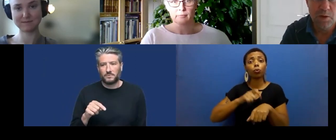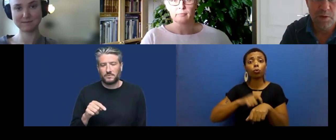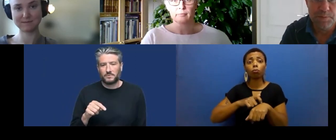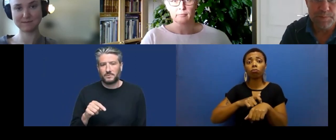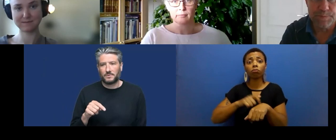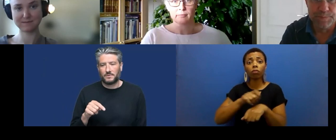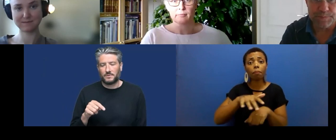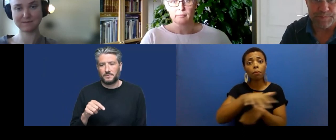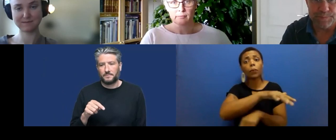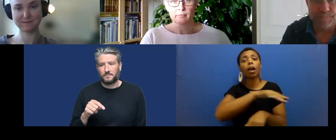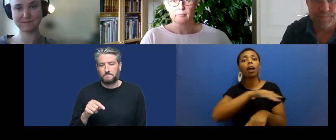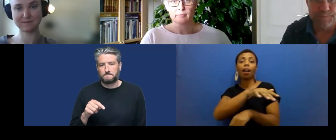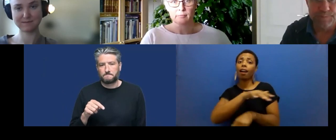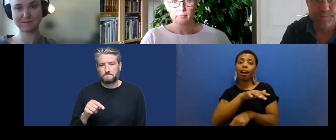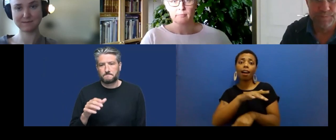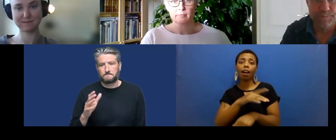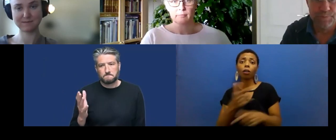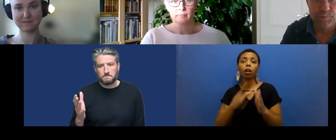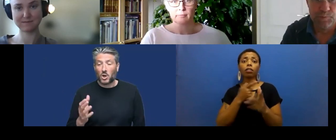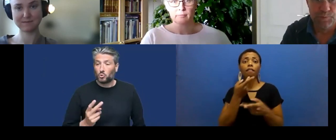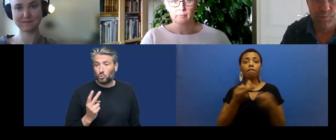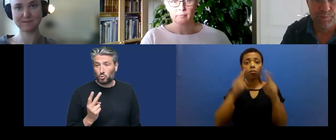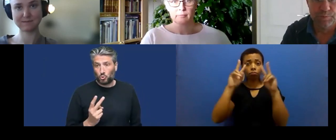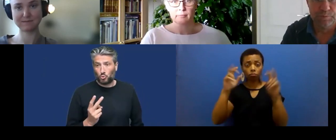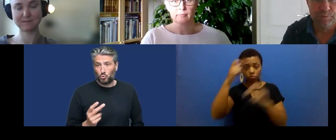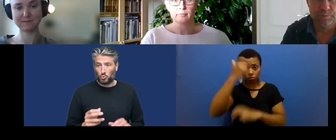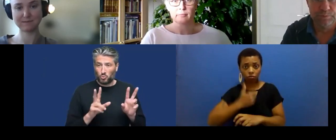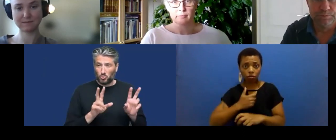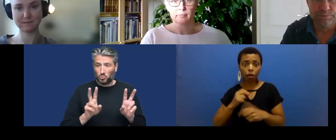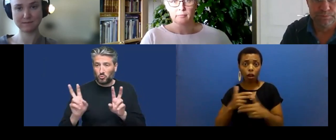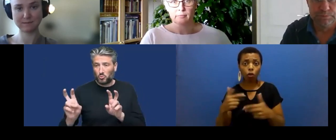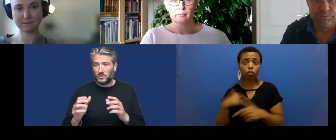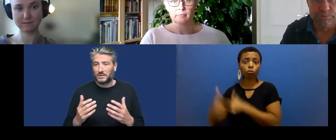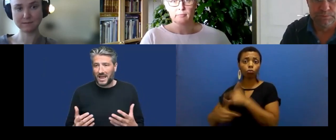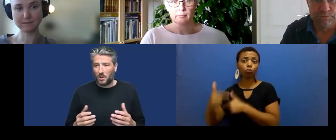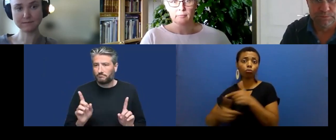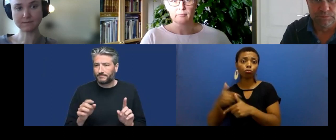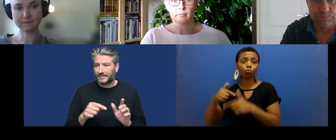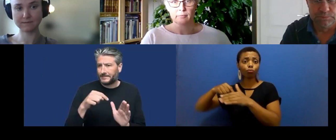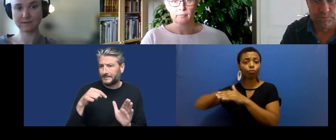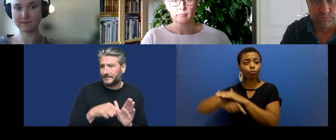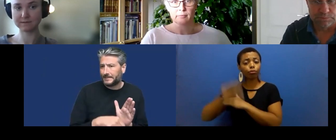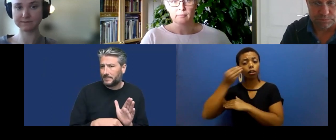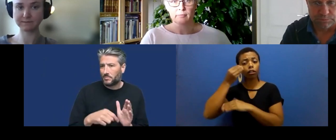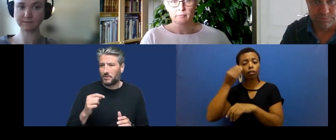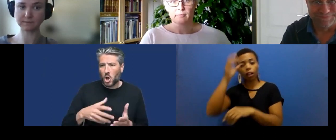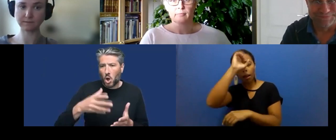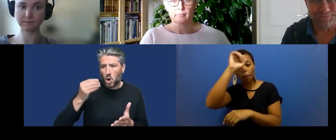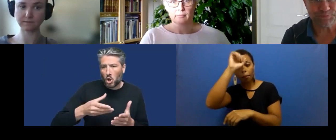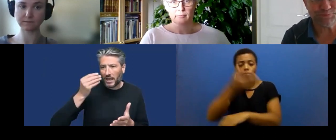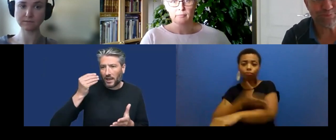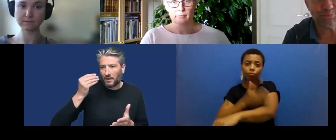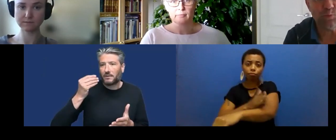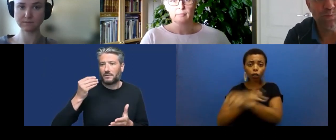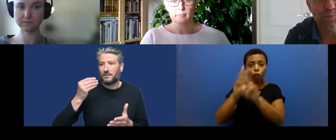But the two big things that are working with deep learning and those things is computer vision